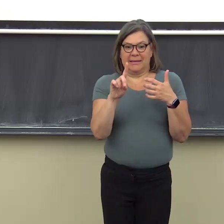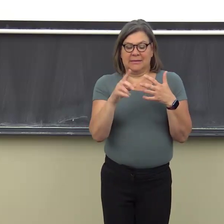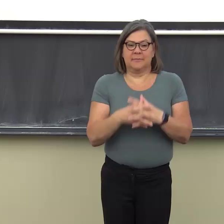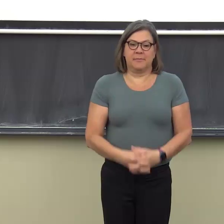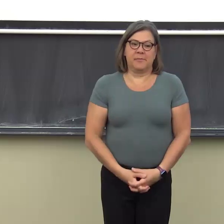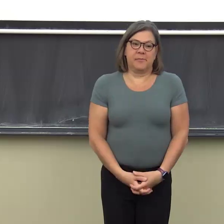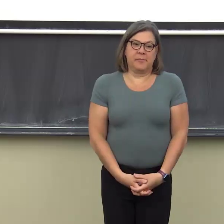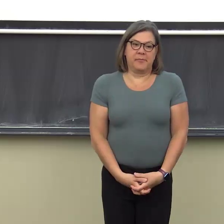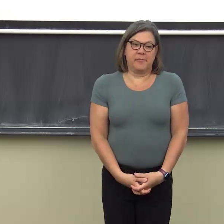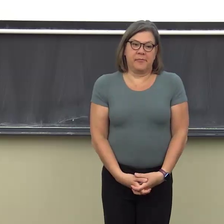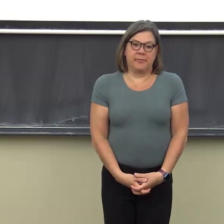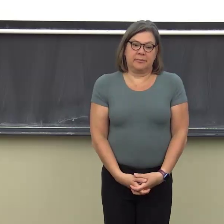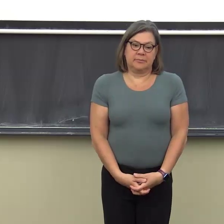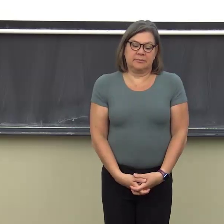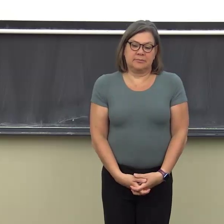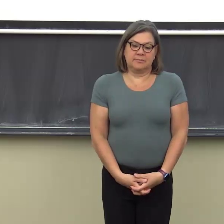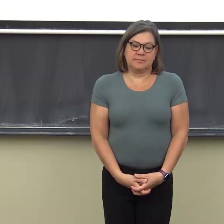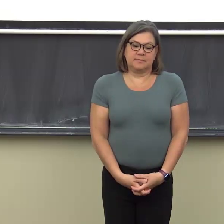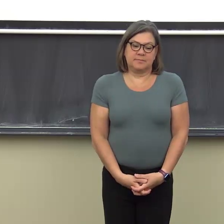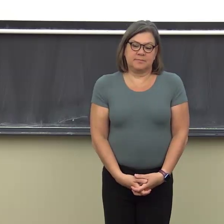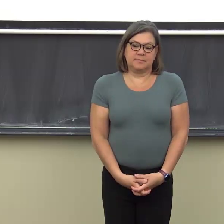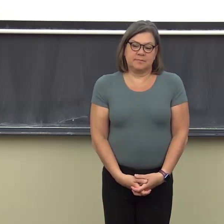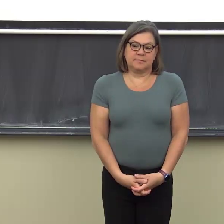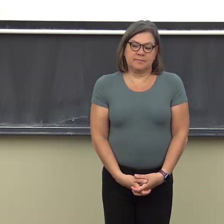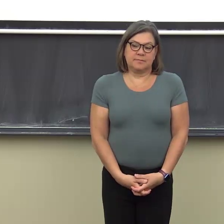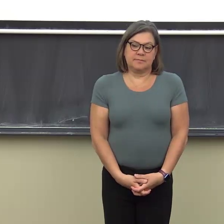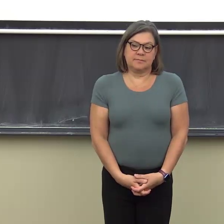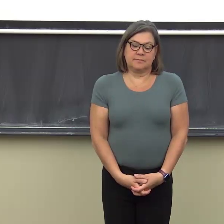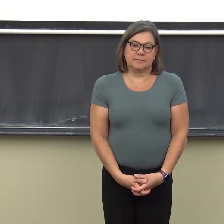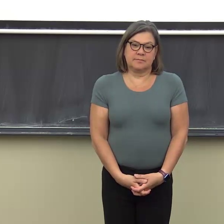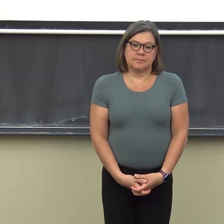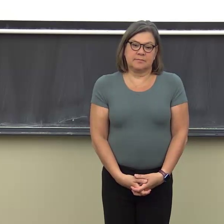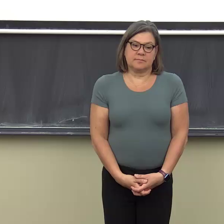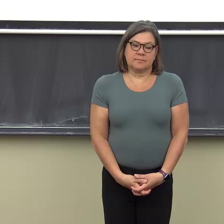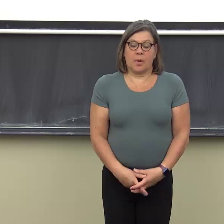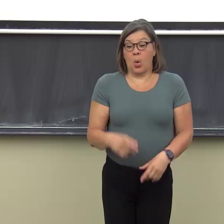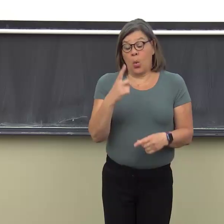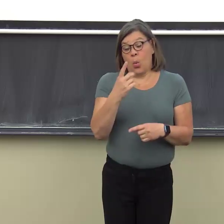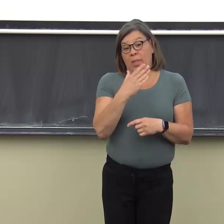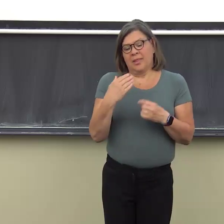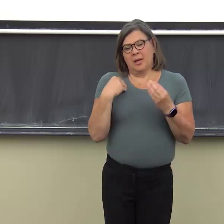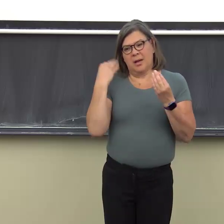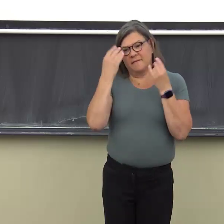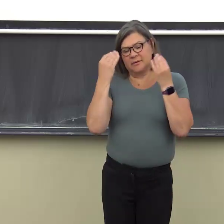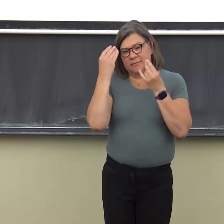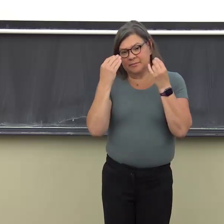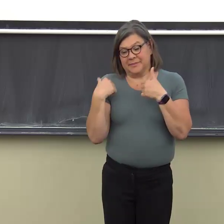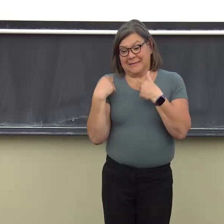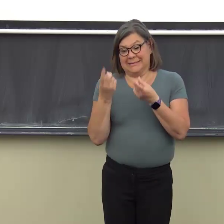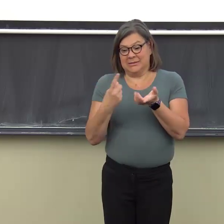I have been questioning or like wondering ever since we started talking is